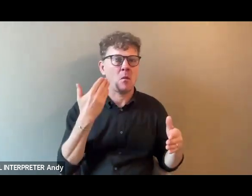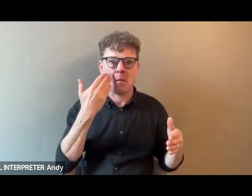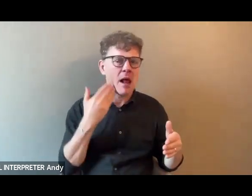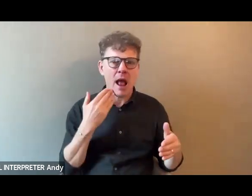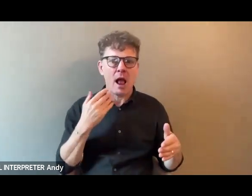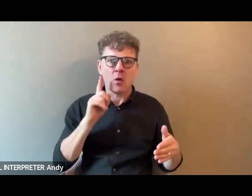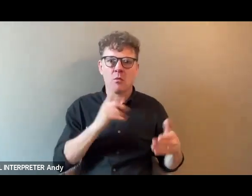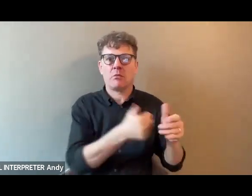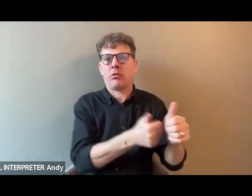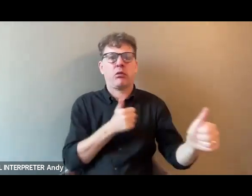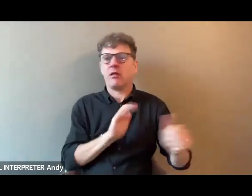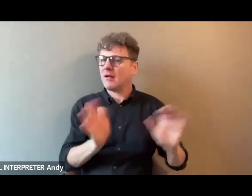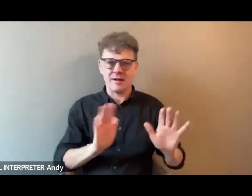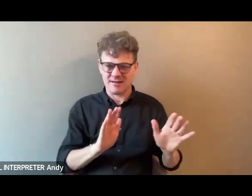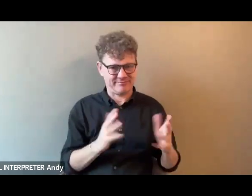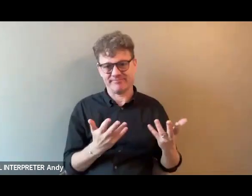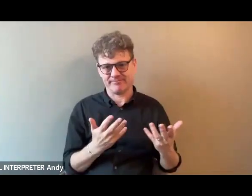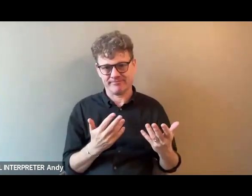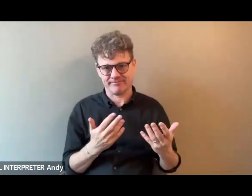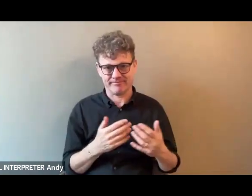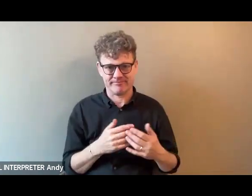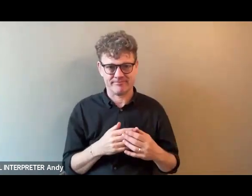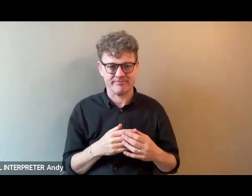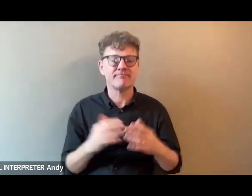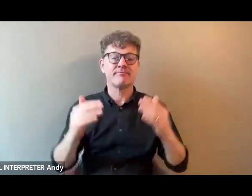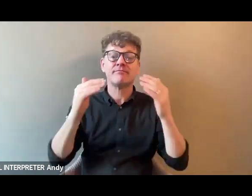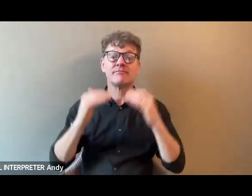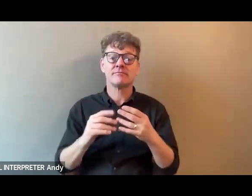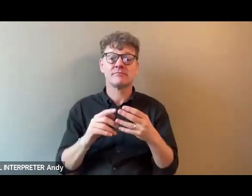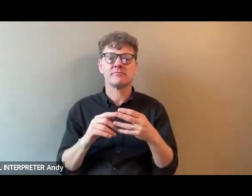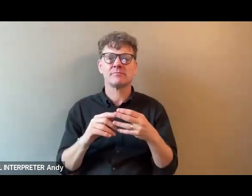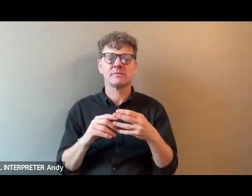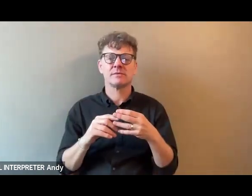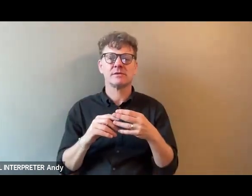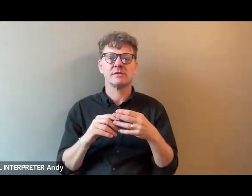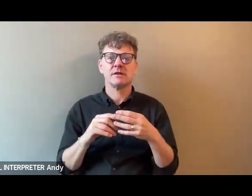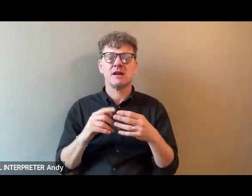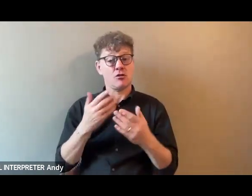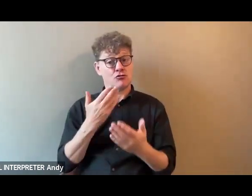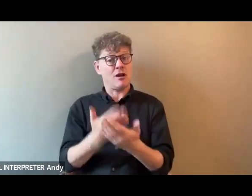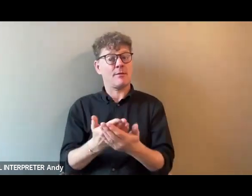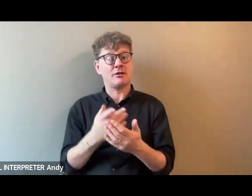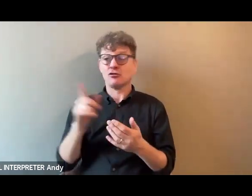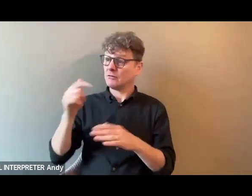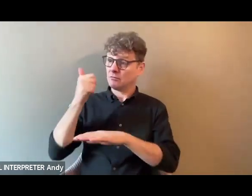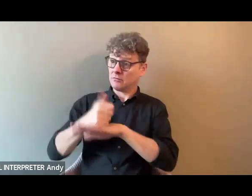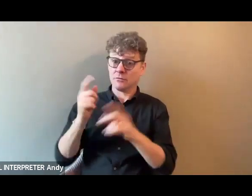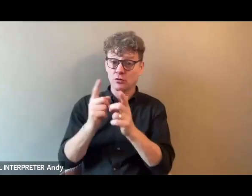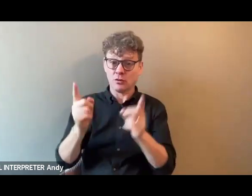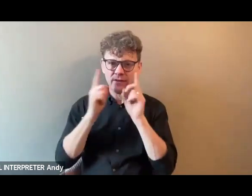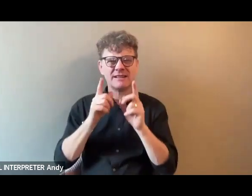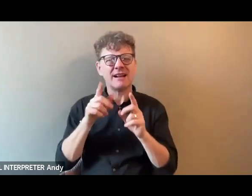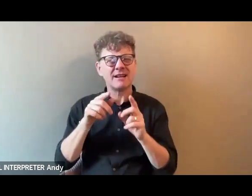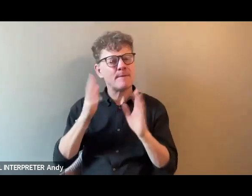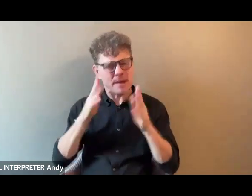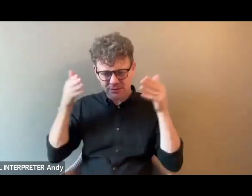so, more important for the Black women. The third recommendation is institutions must address these unwritten